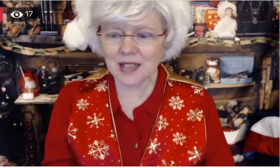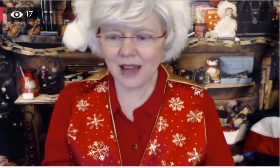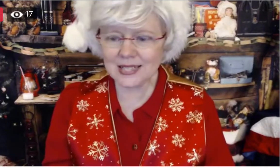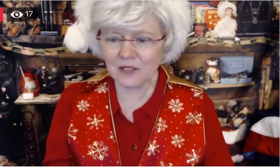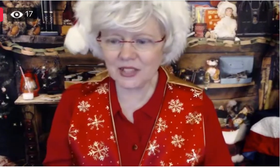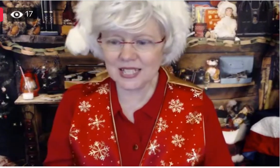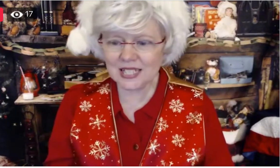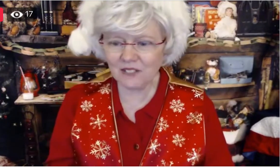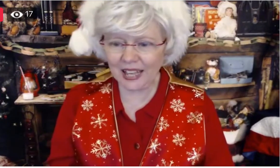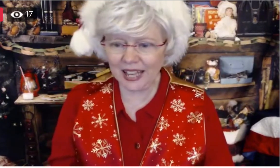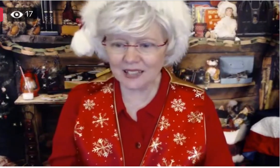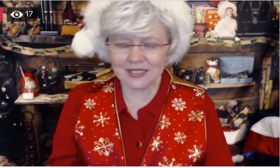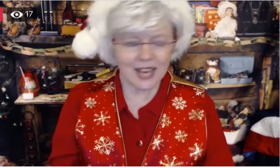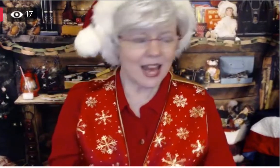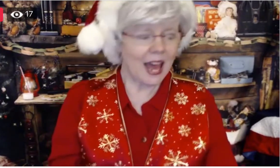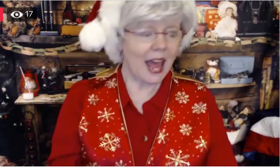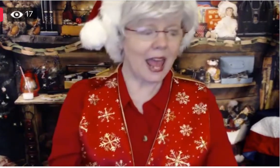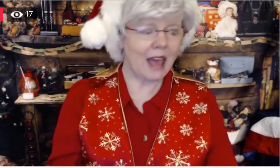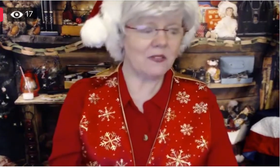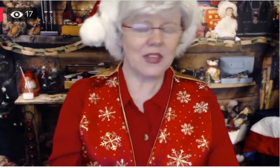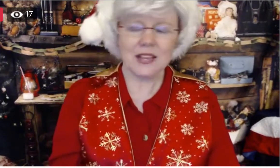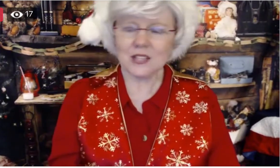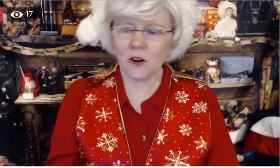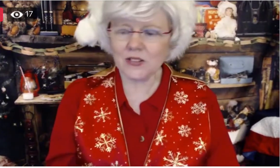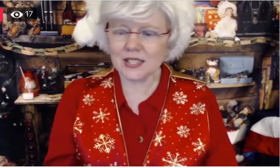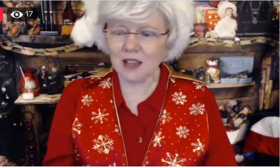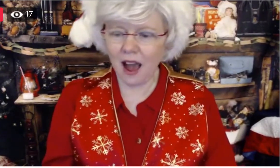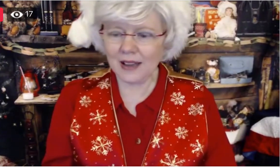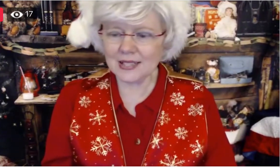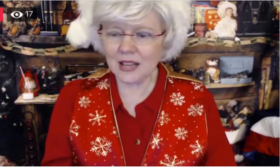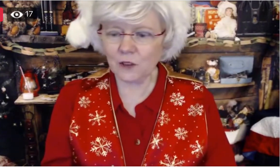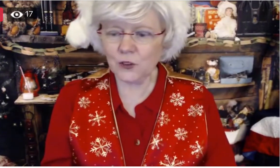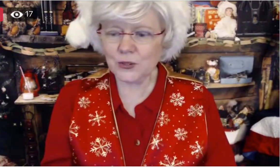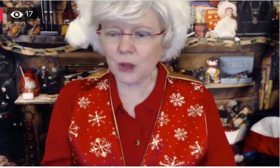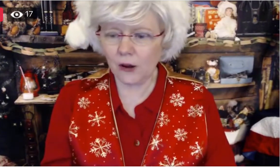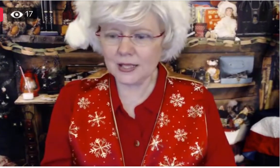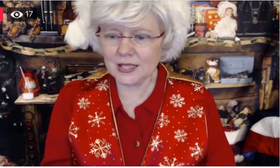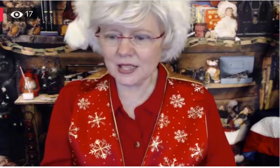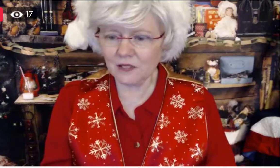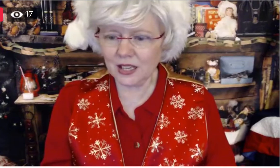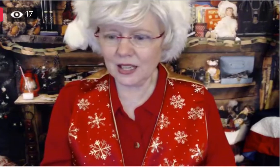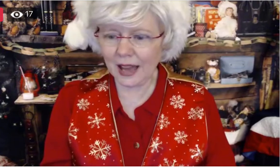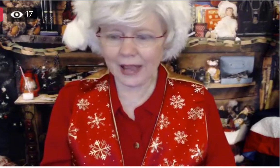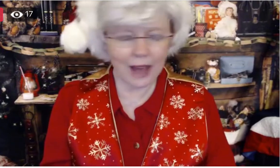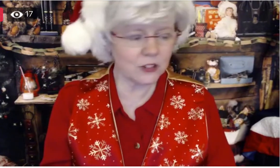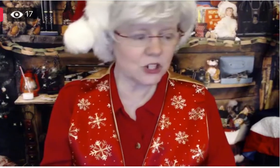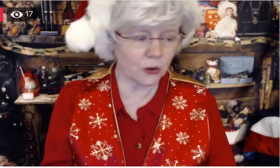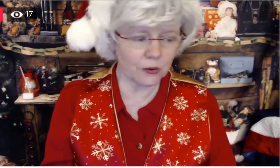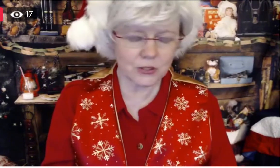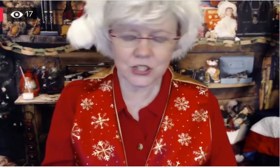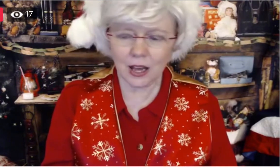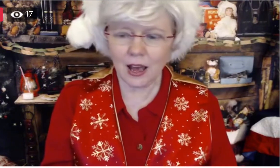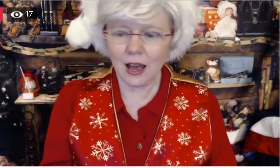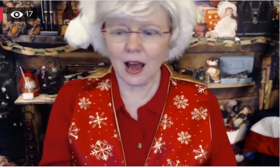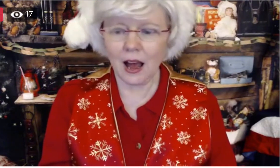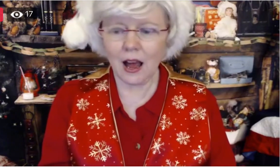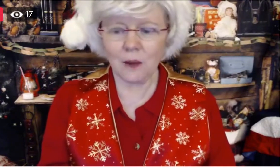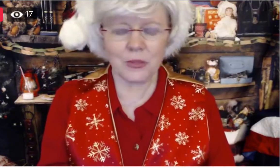signs of the nativity. And these are the signs that if you saw a nativity, like at a church,